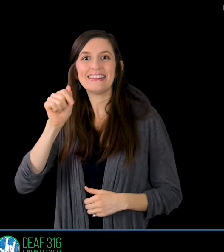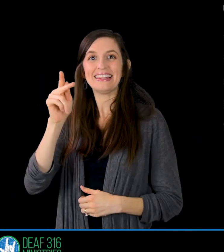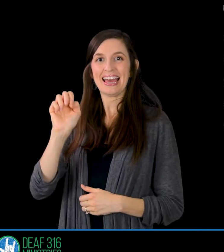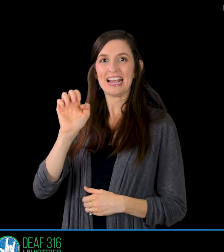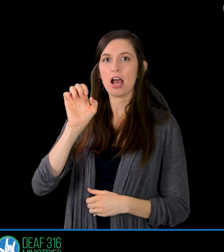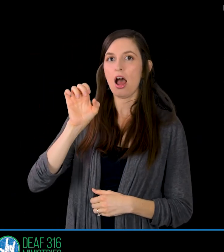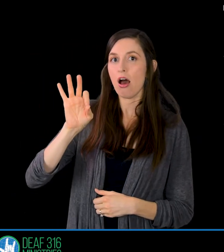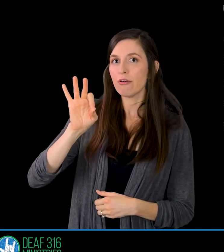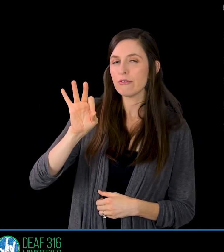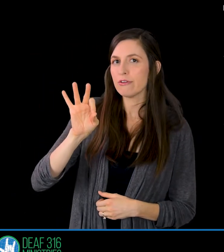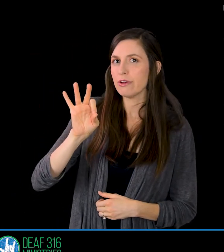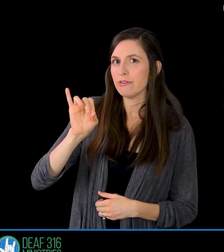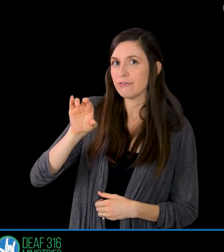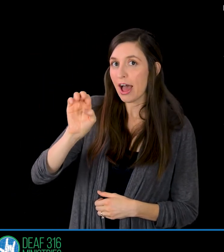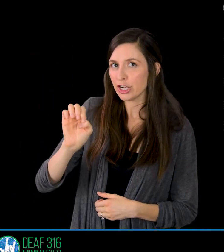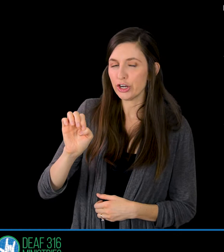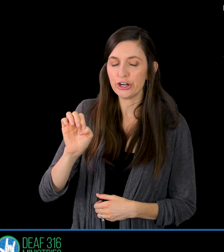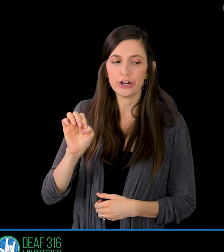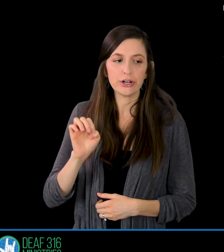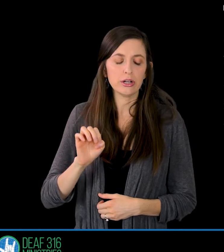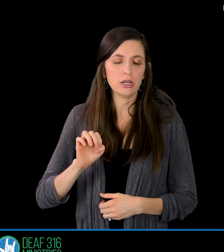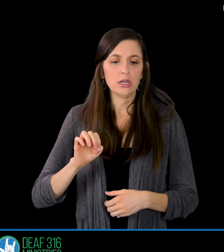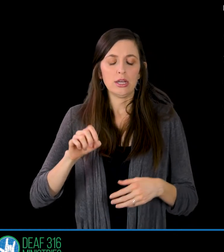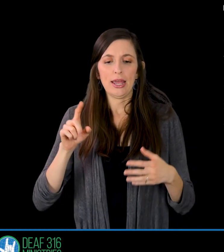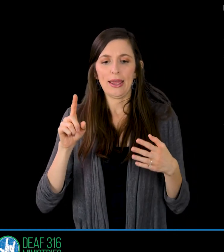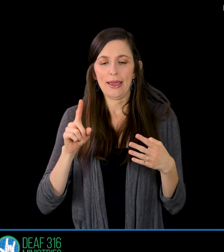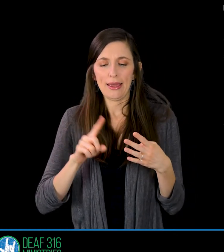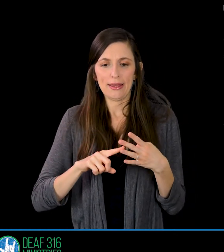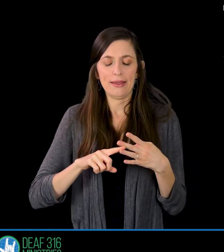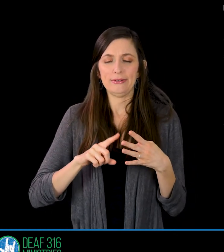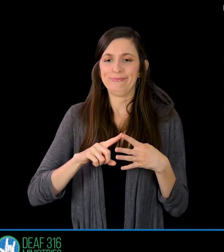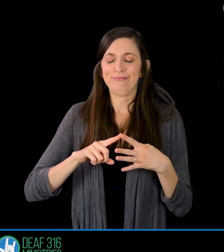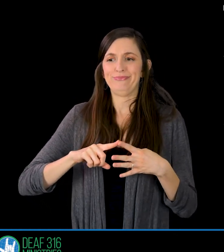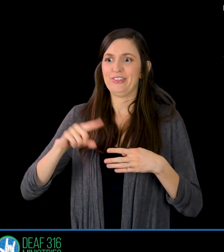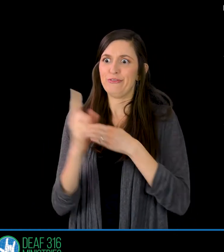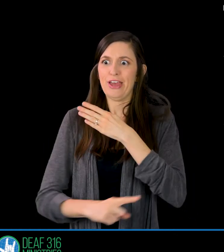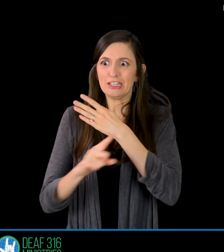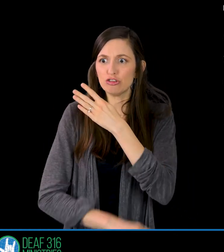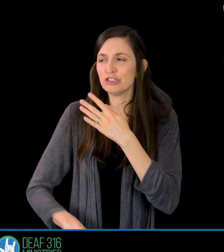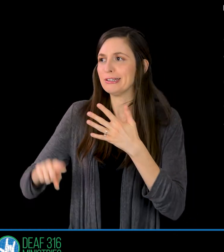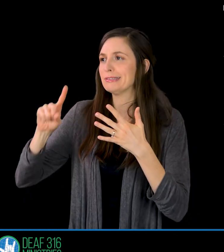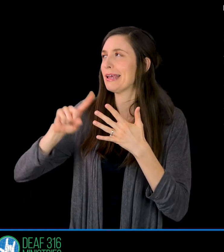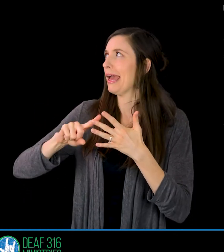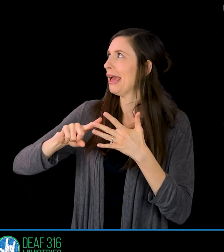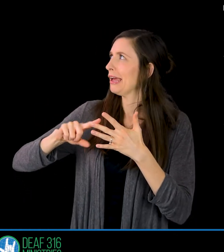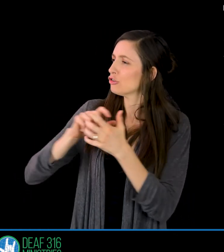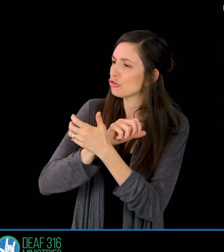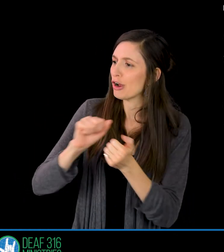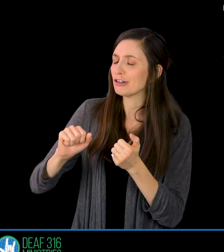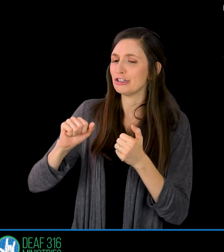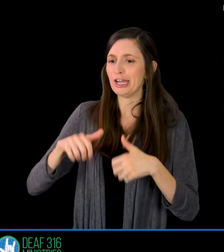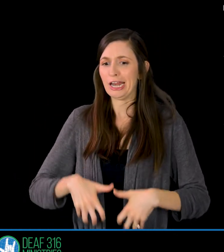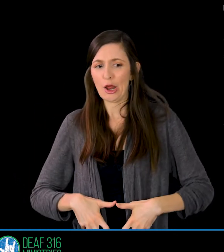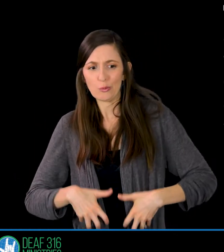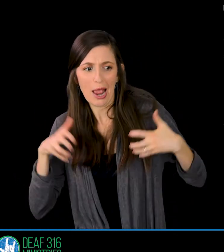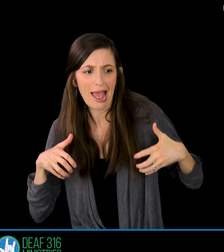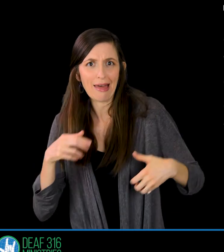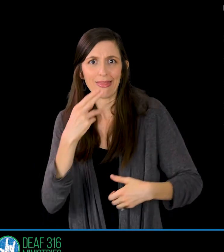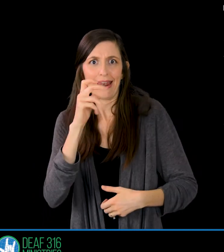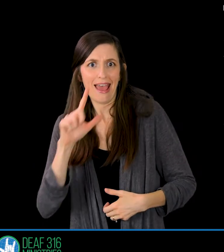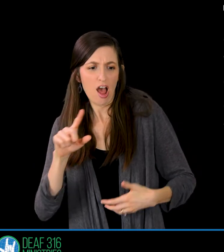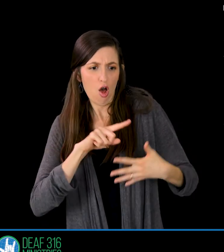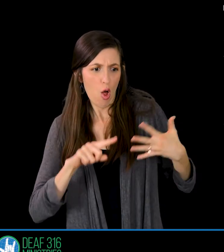lake of fire and vengeance and destruction and